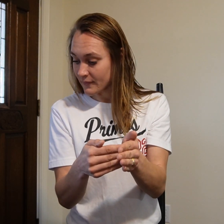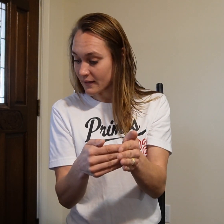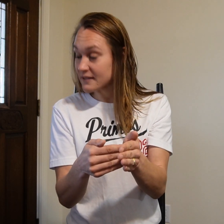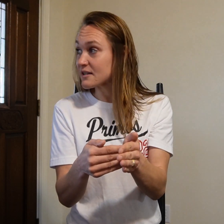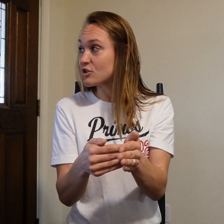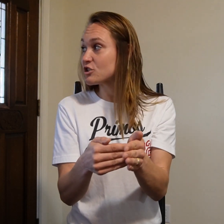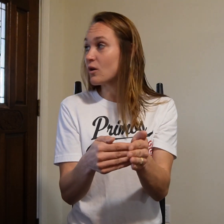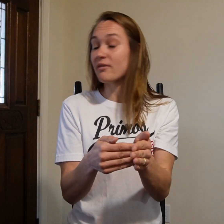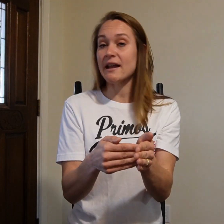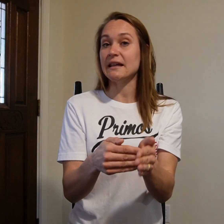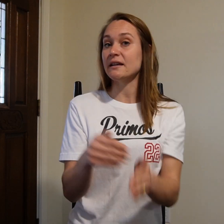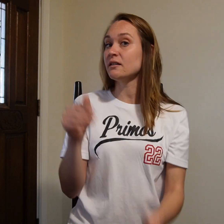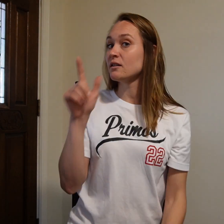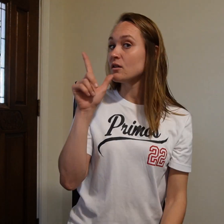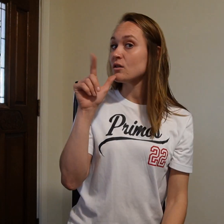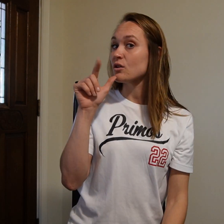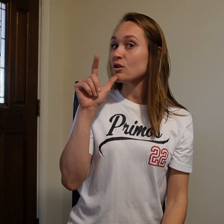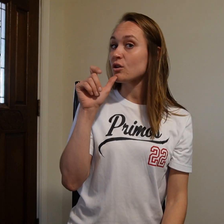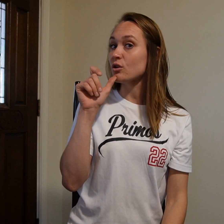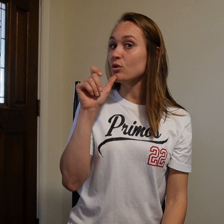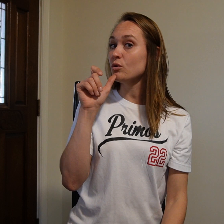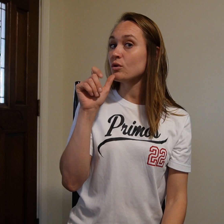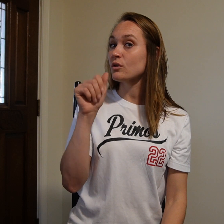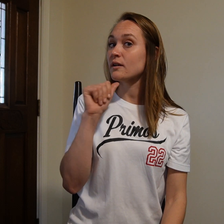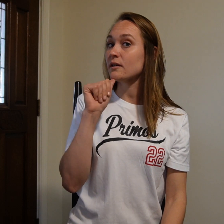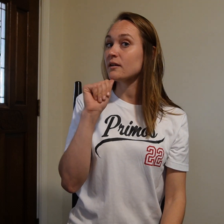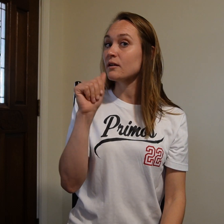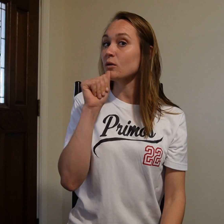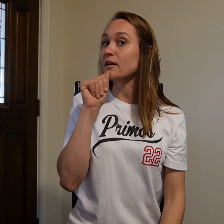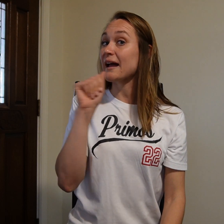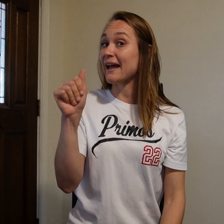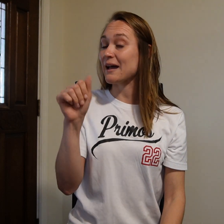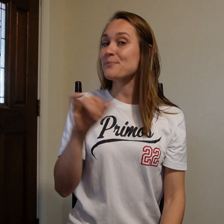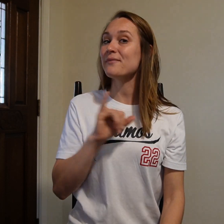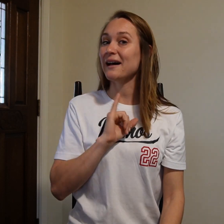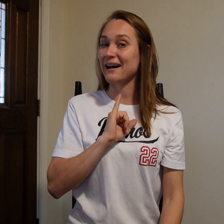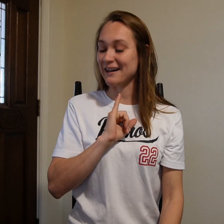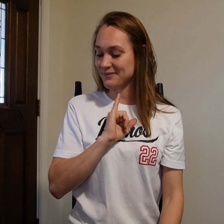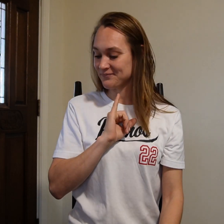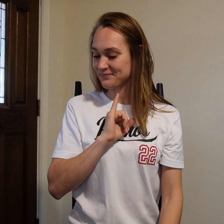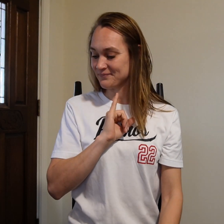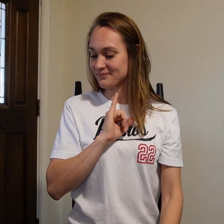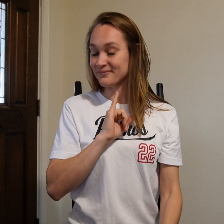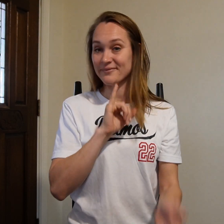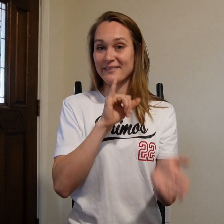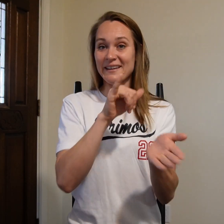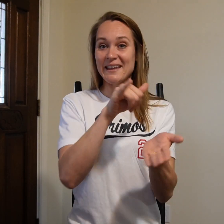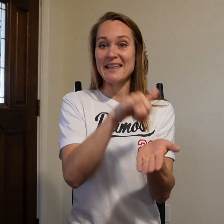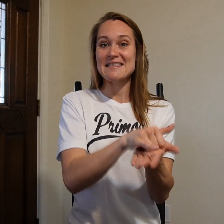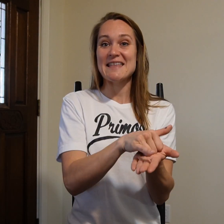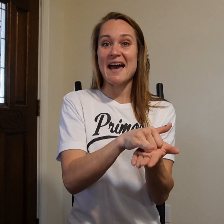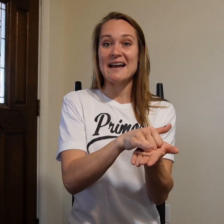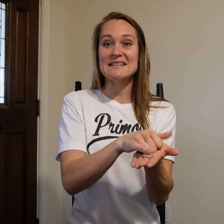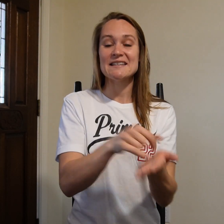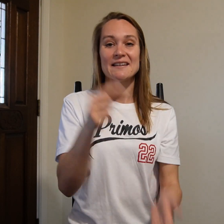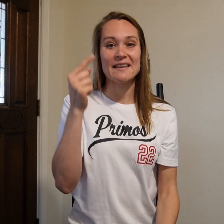Okay, so to do all that again, who am I that